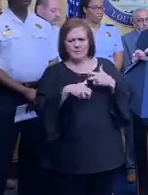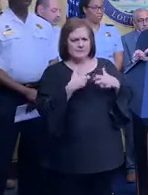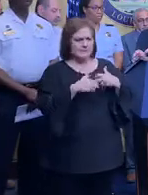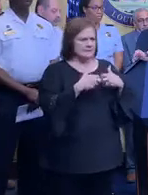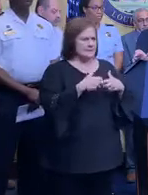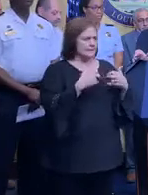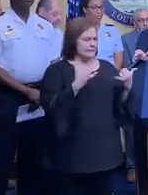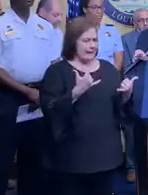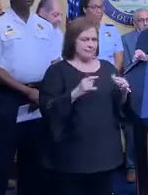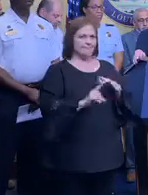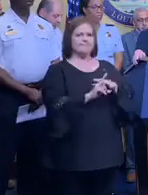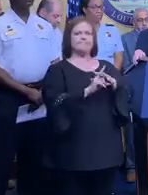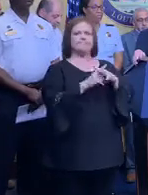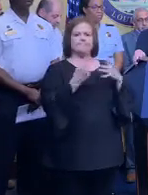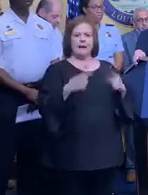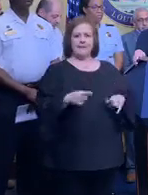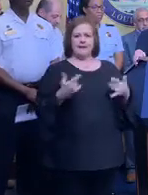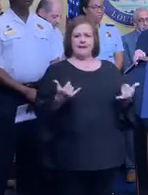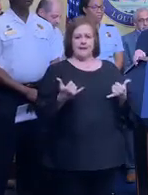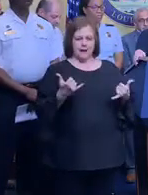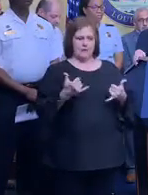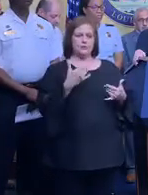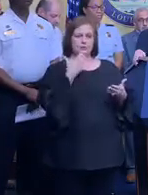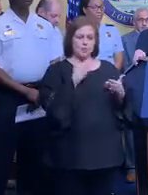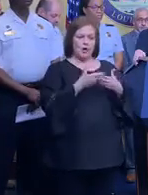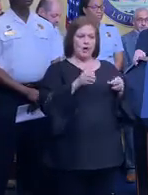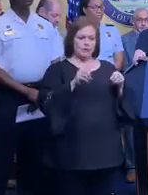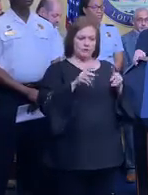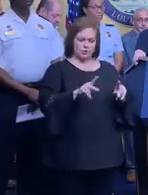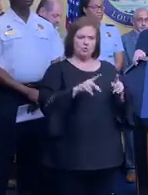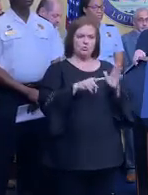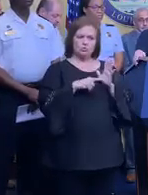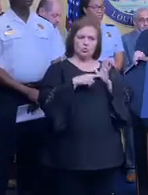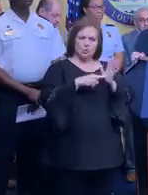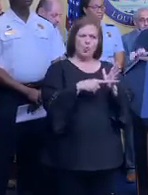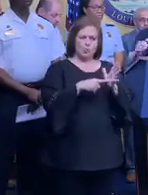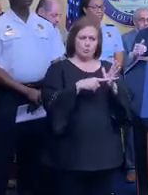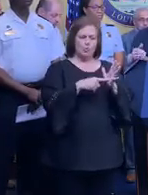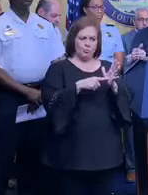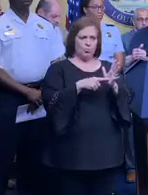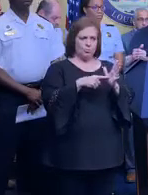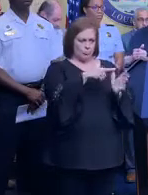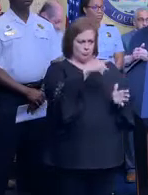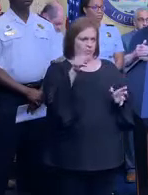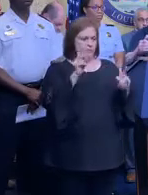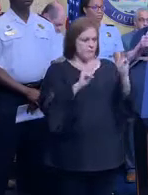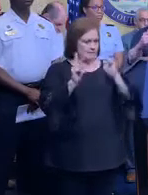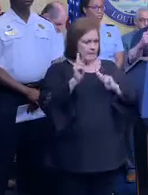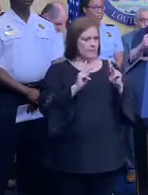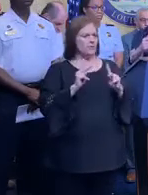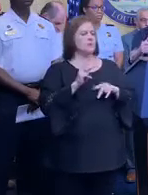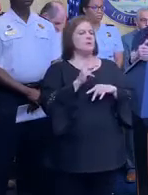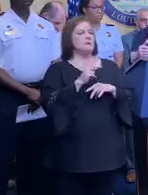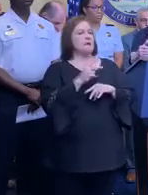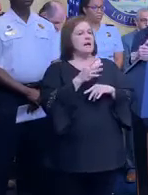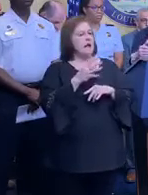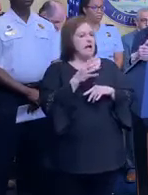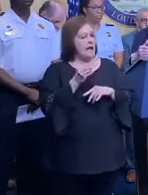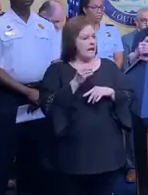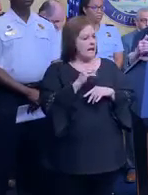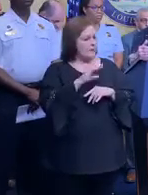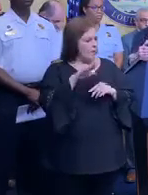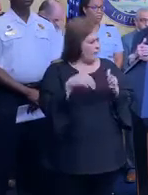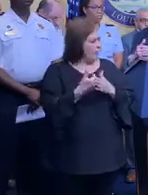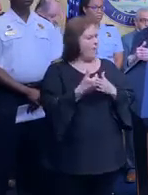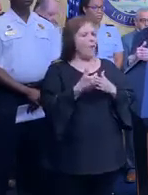here today. This is going to be an opportunity to show, I think, the public and the rest of the